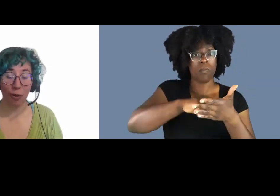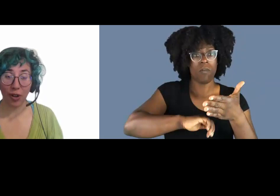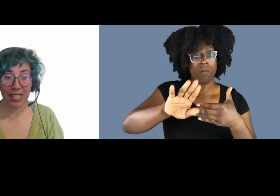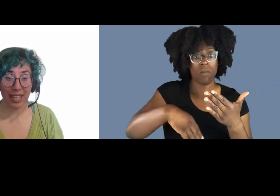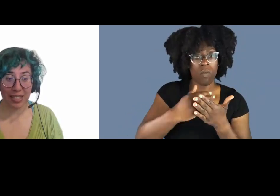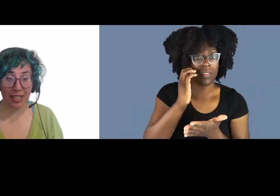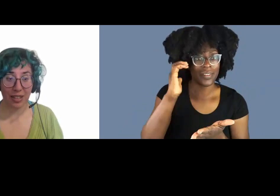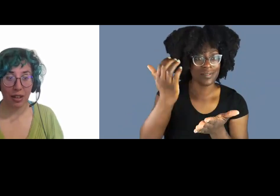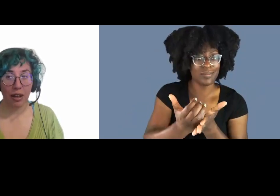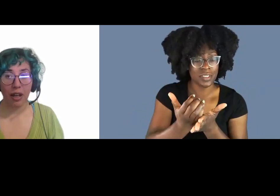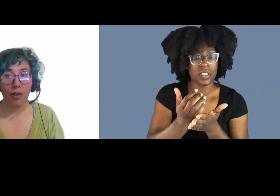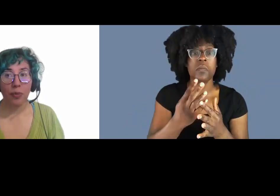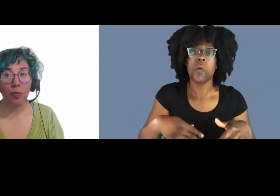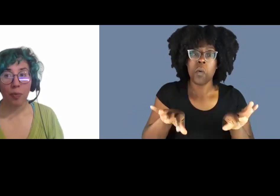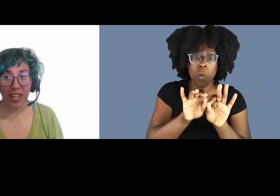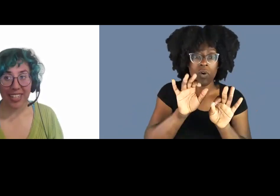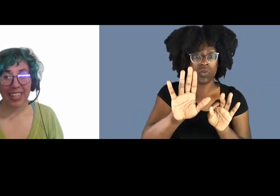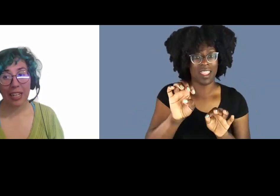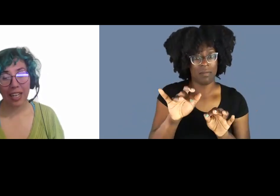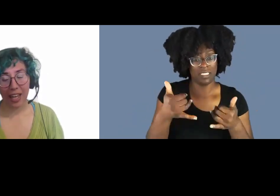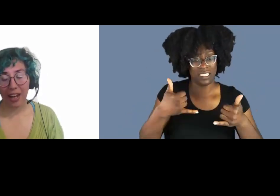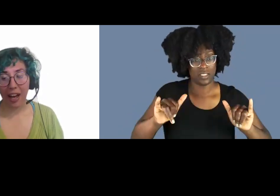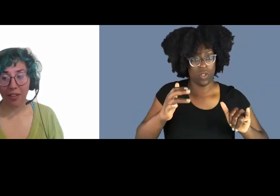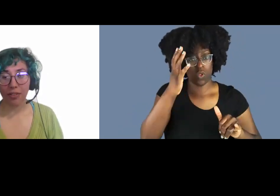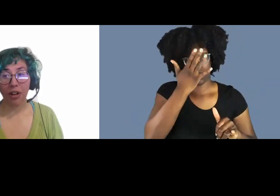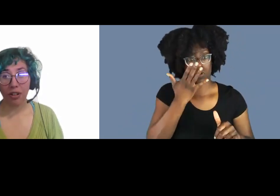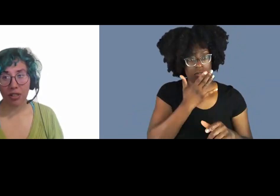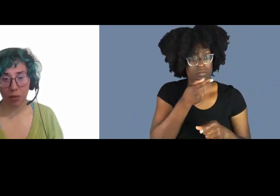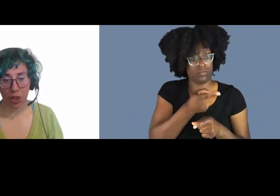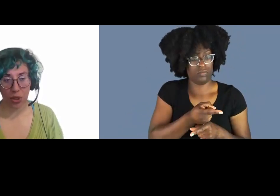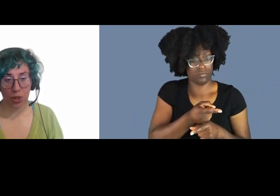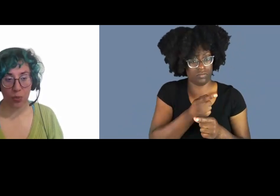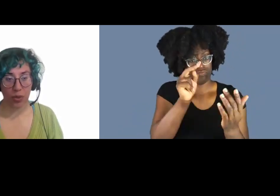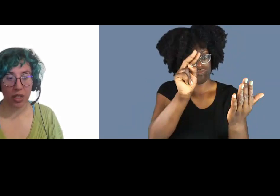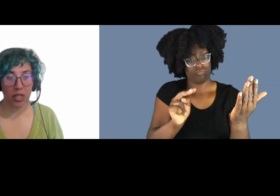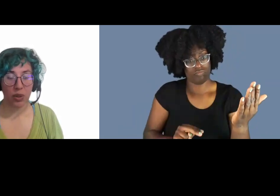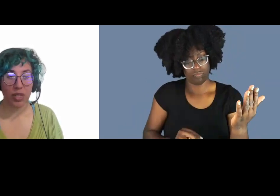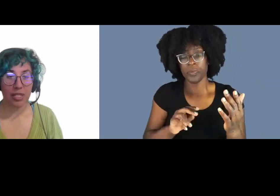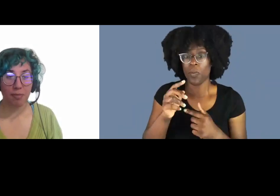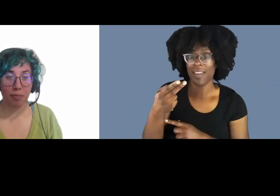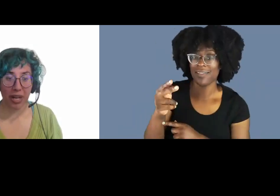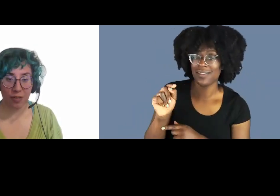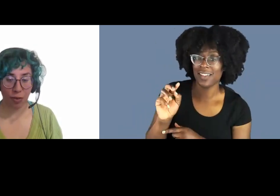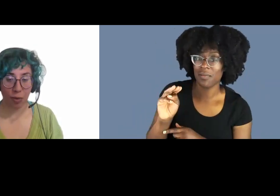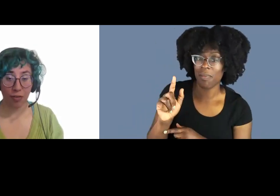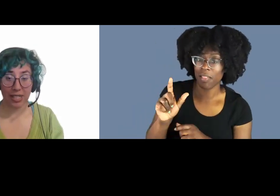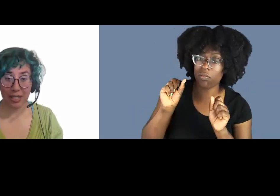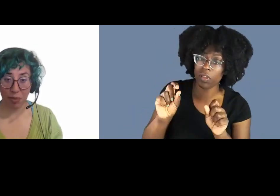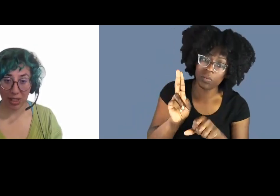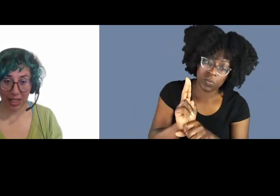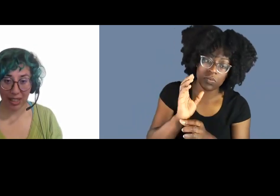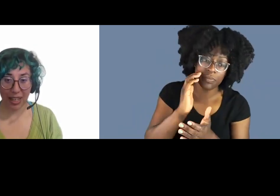accessories for the text, but it can have all these options. So this is the best format